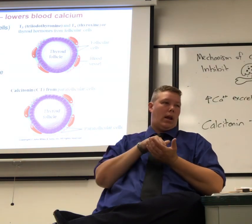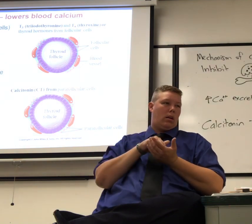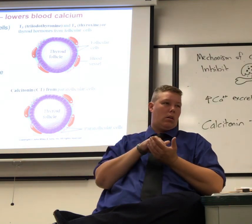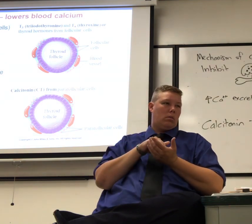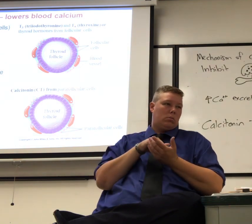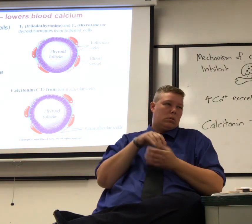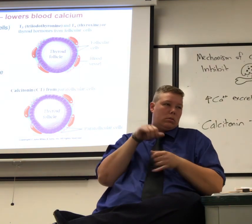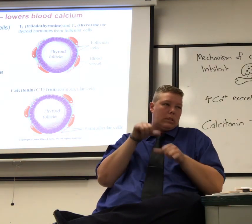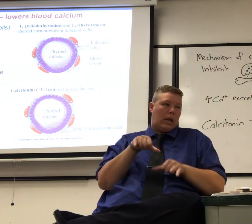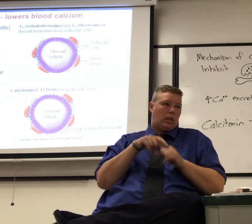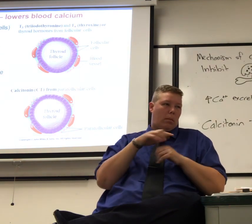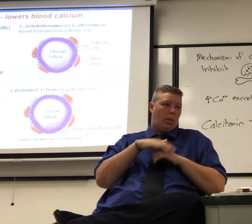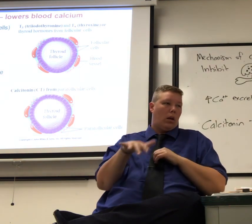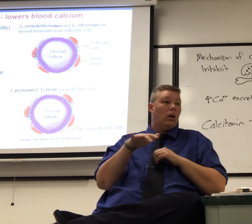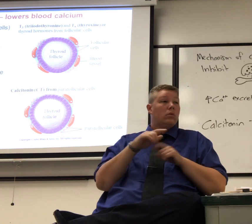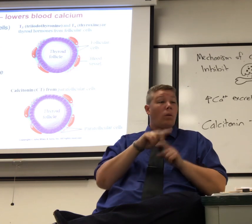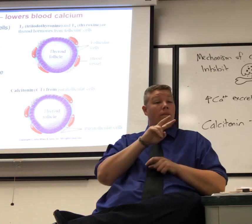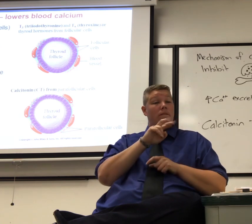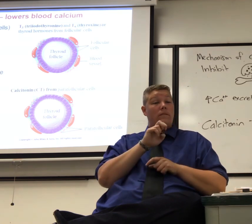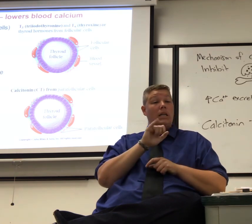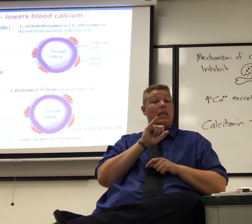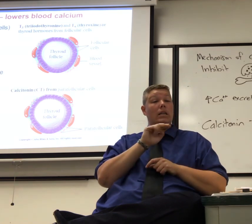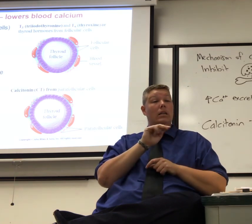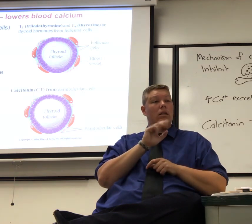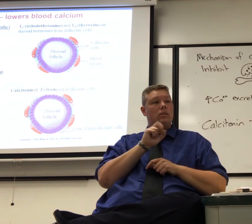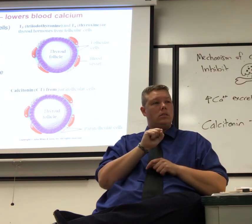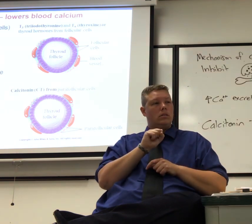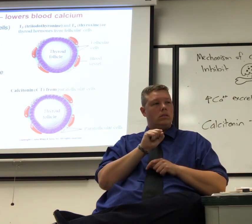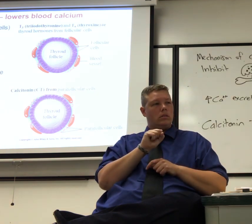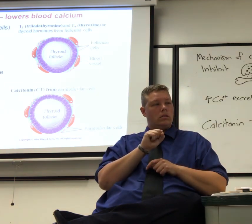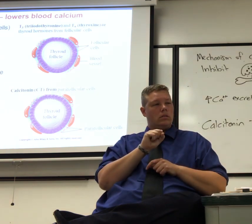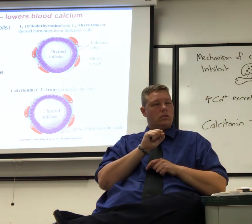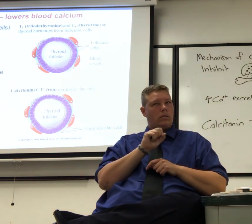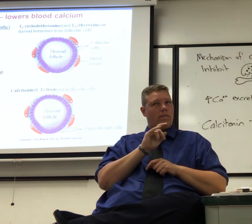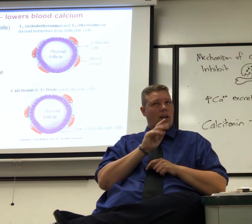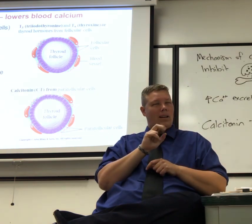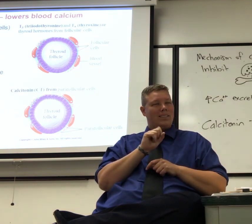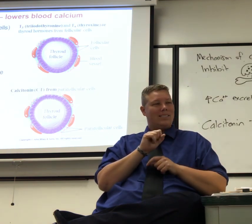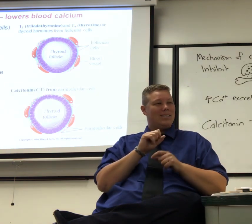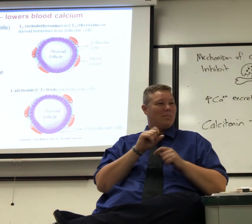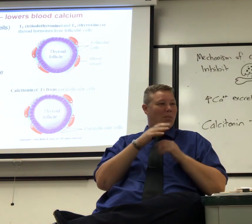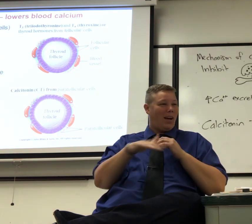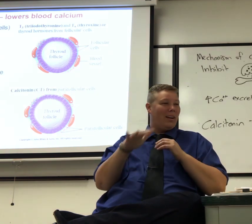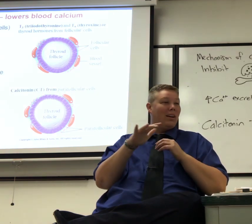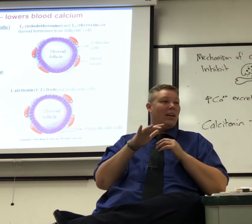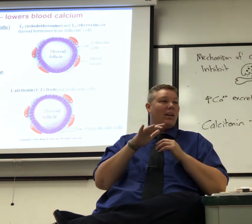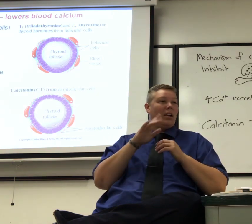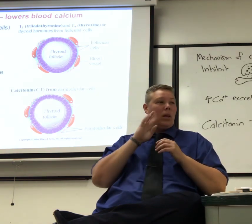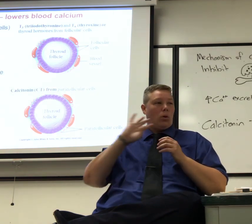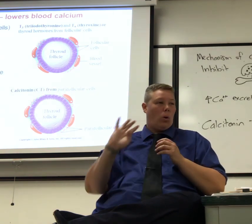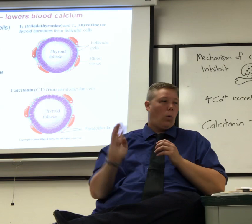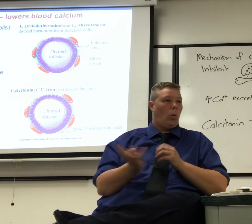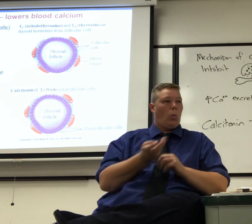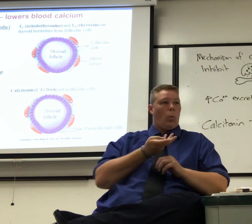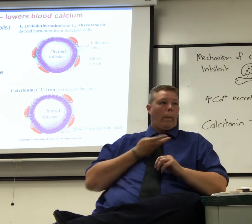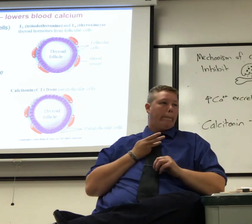Most things are reabsorbed. You filter it and reabsorb it. You keep it in the bloodstream. So all the venous blood